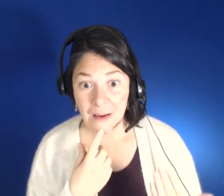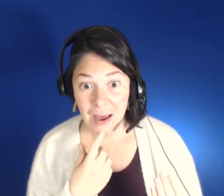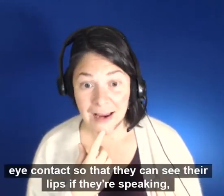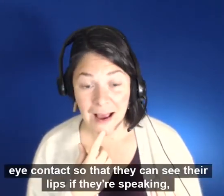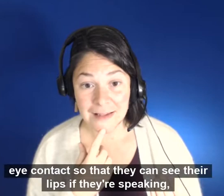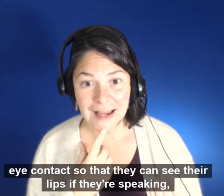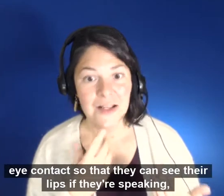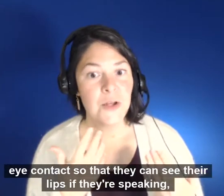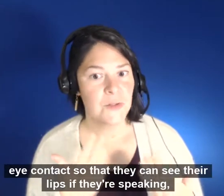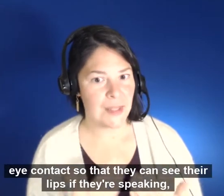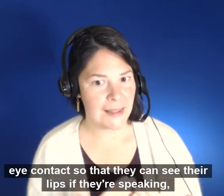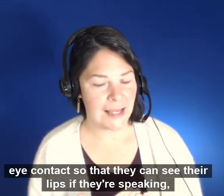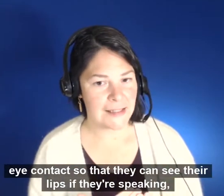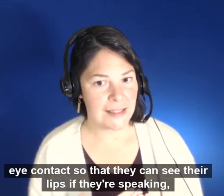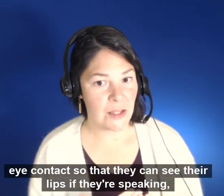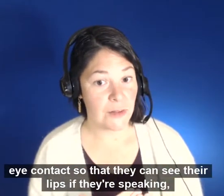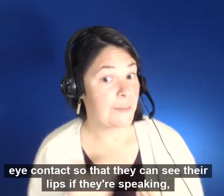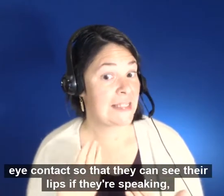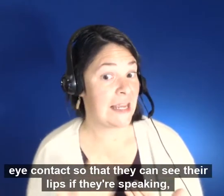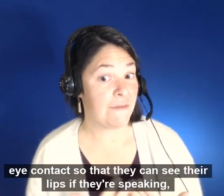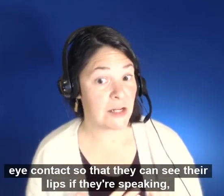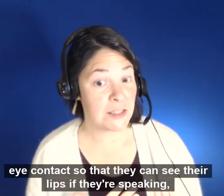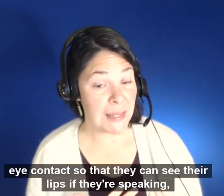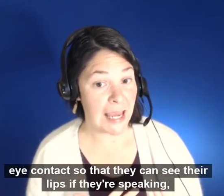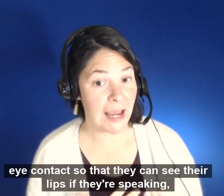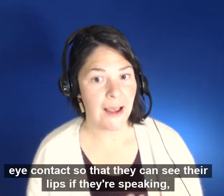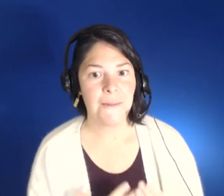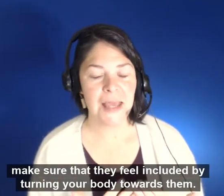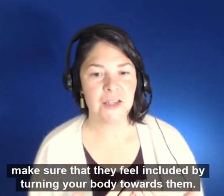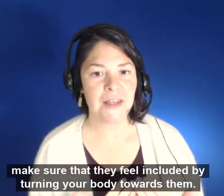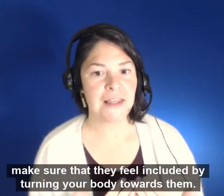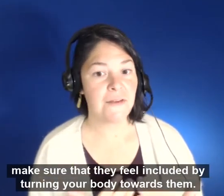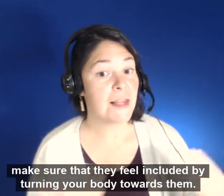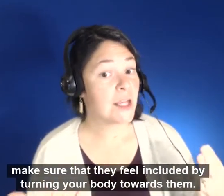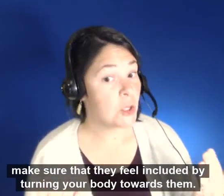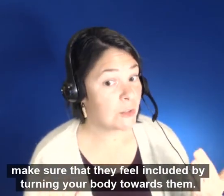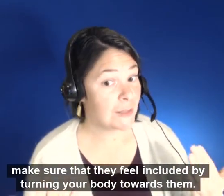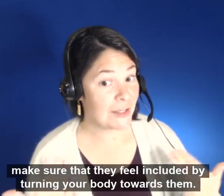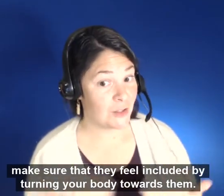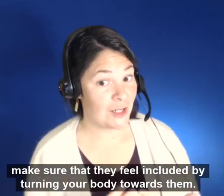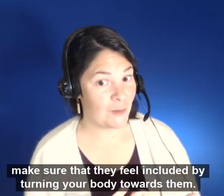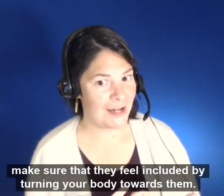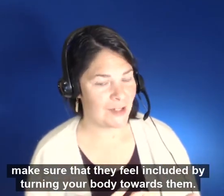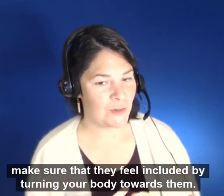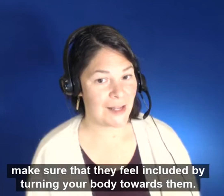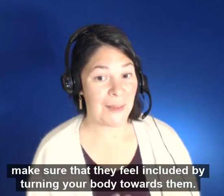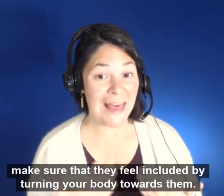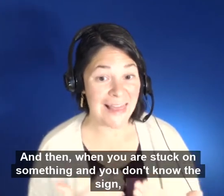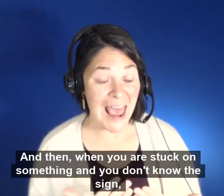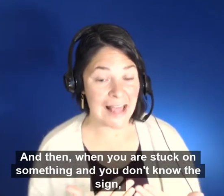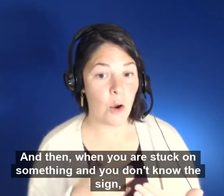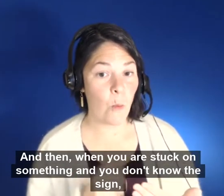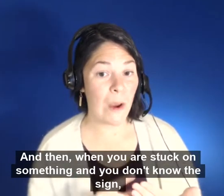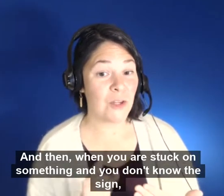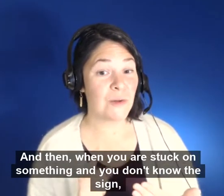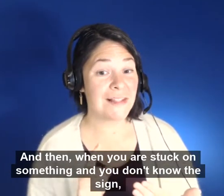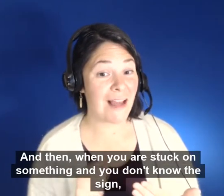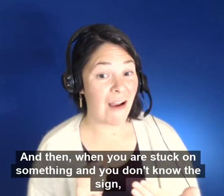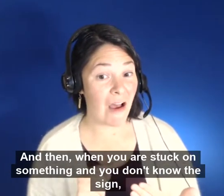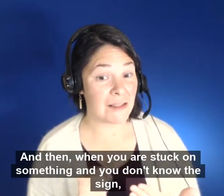eye contact, so that they can see their lips if they're speaking. Make sure that they feel included by turning your body towards them. And then when you're stuck on something